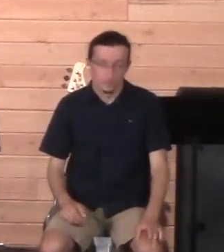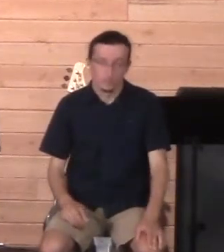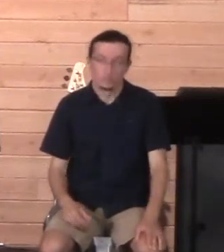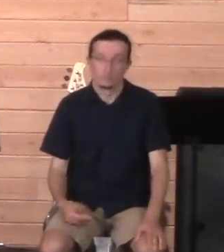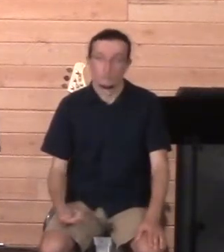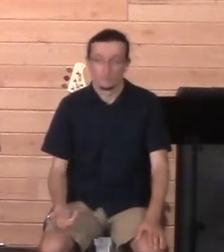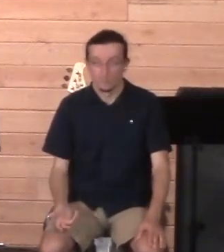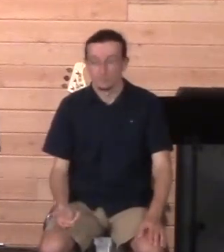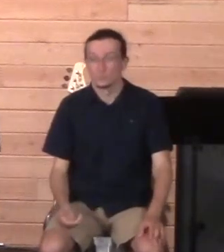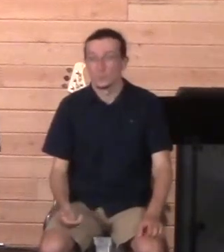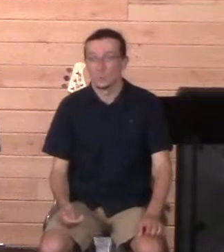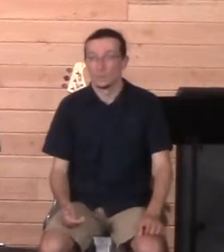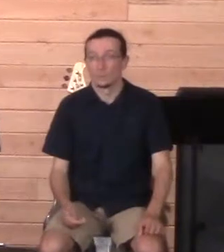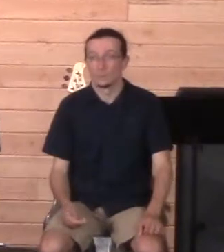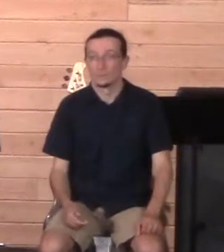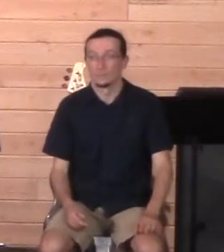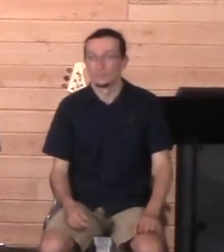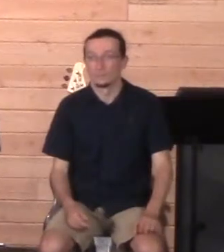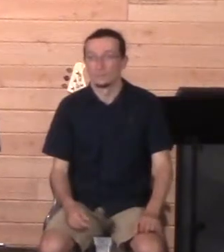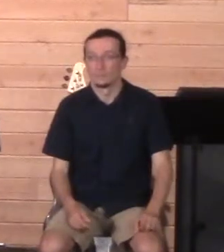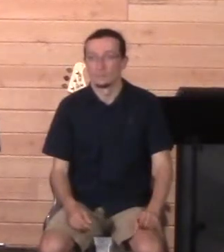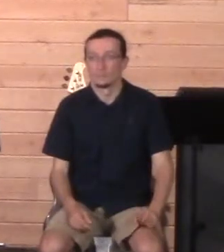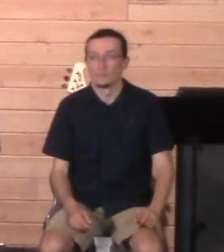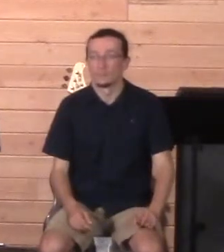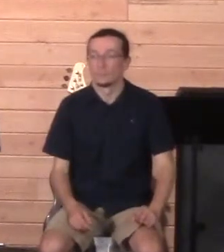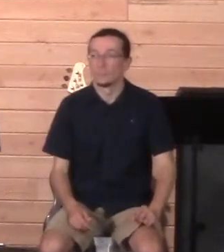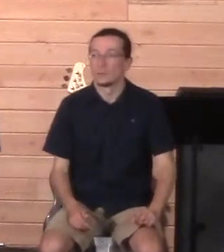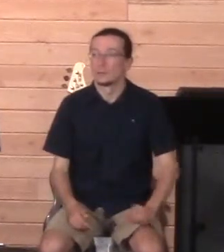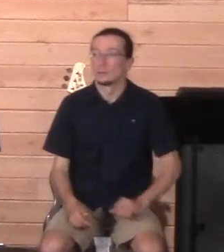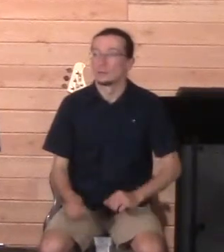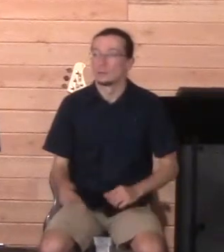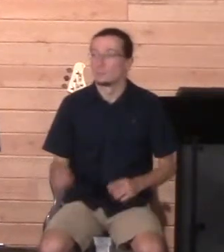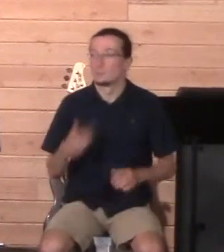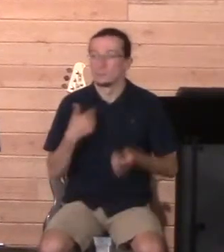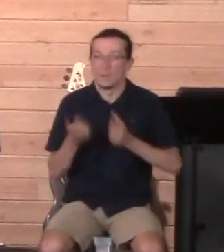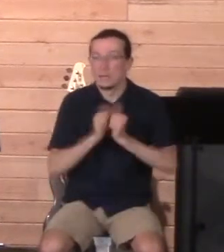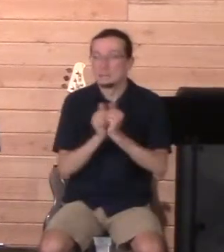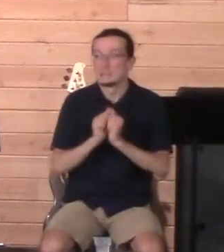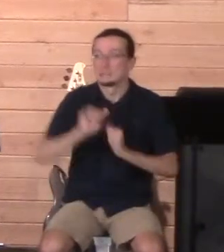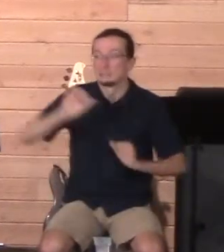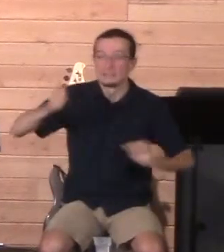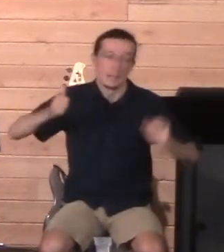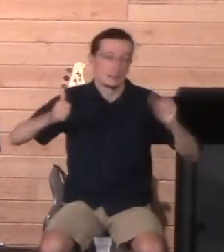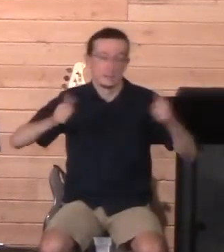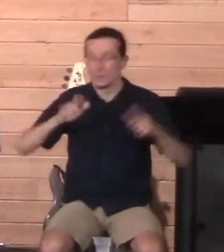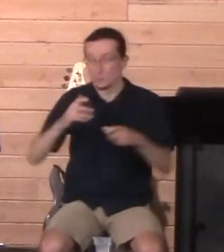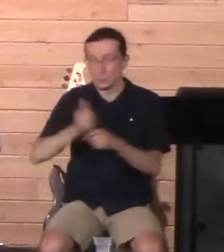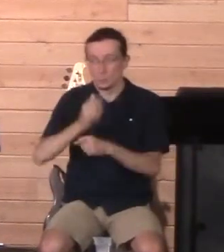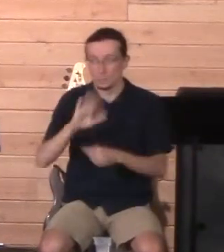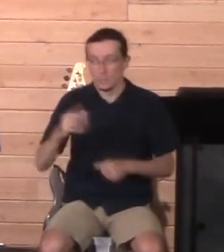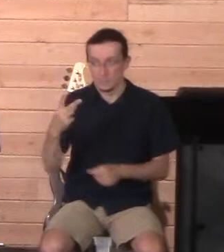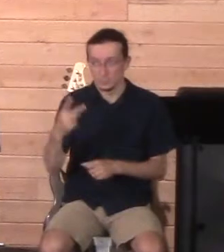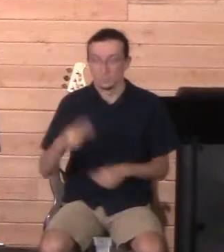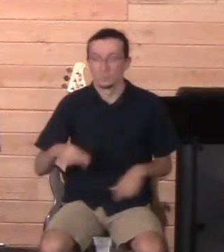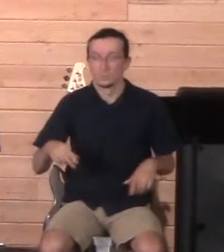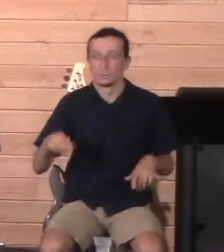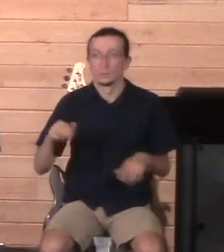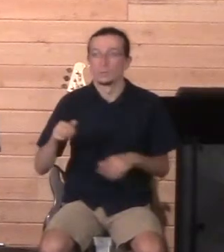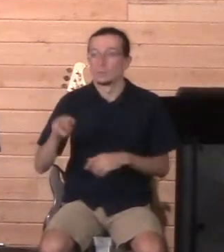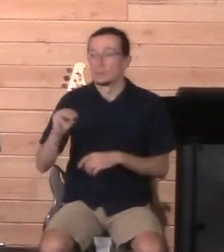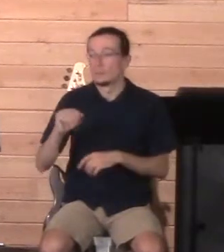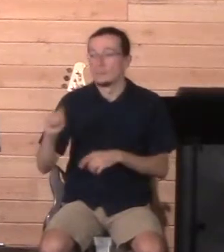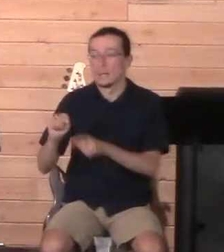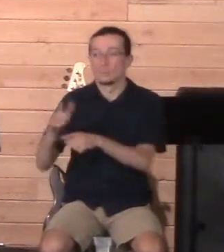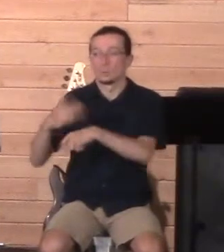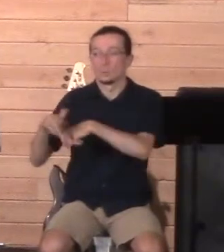Well, we had caught up. It was 10-10, win by 2, and Matt was open